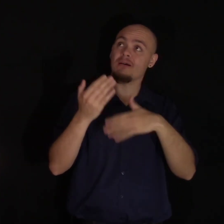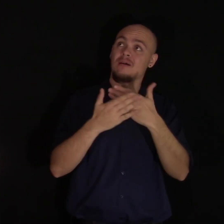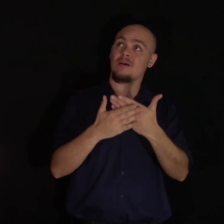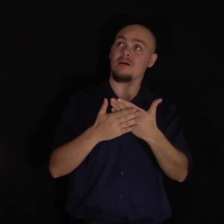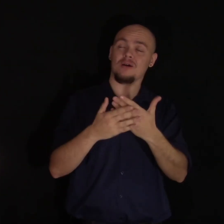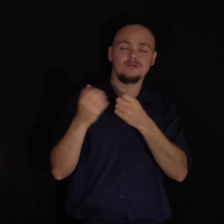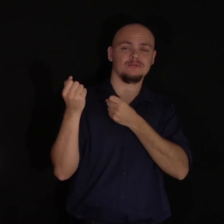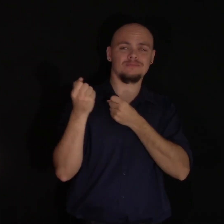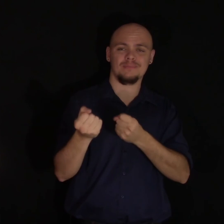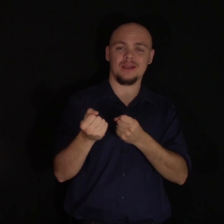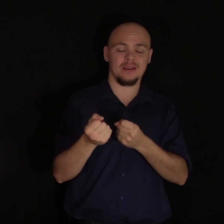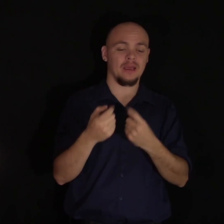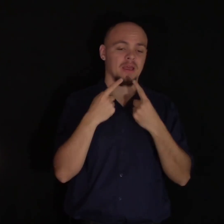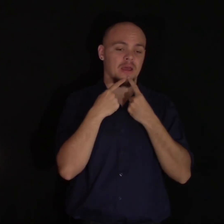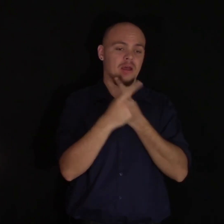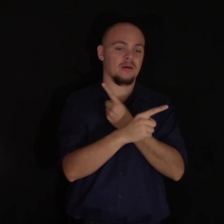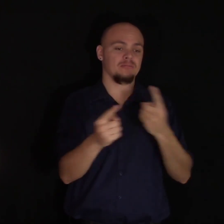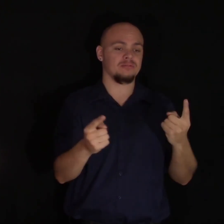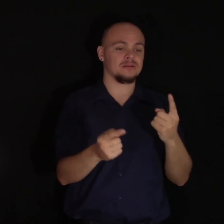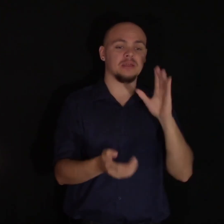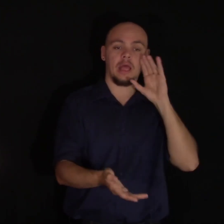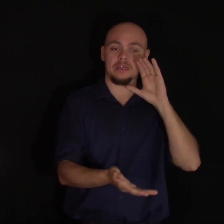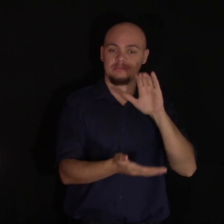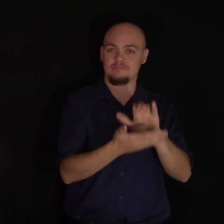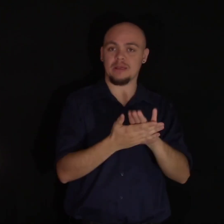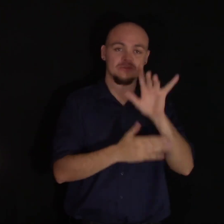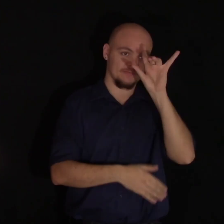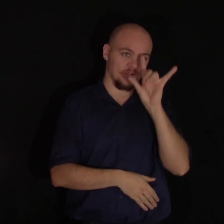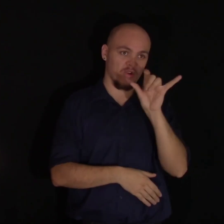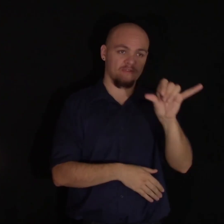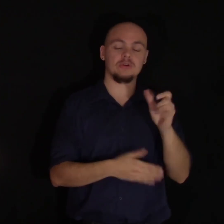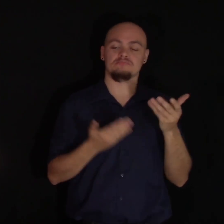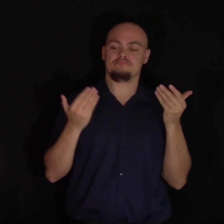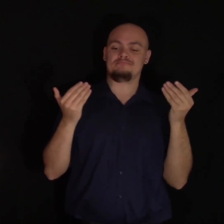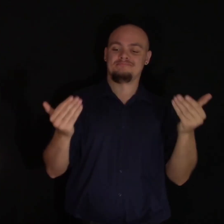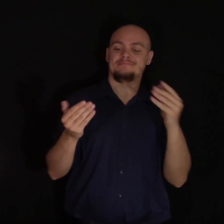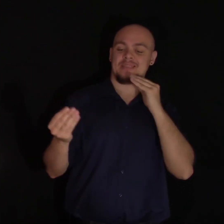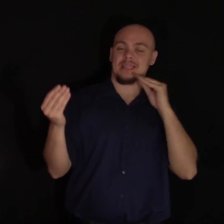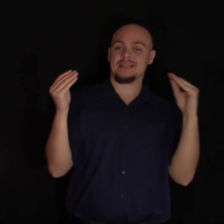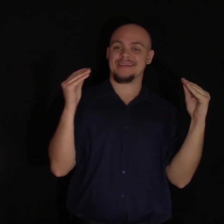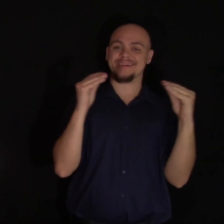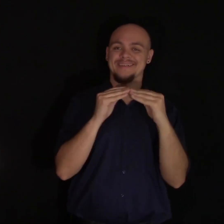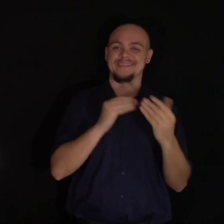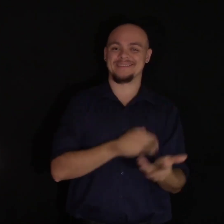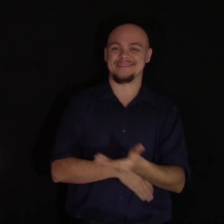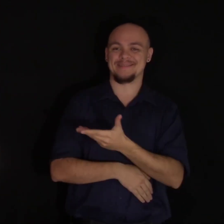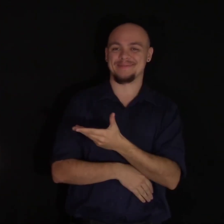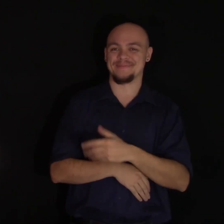pronounce you spouses for life. You may kiss.